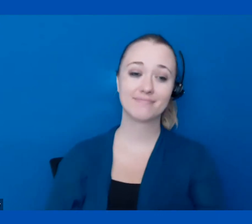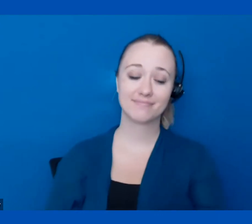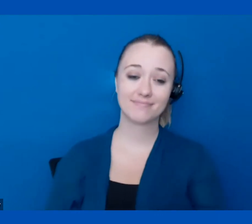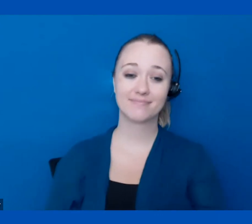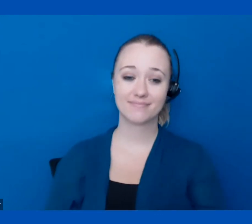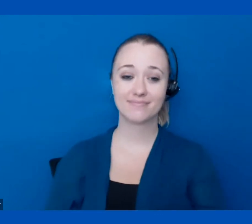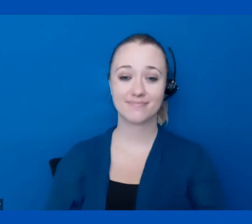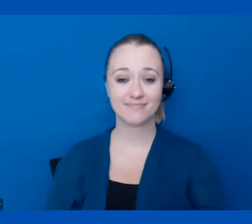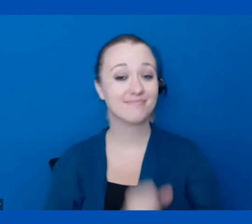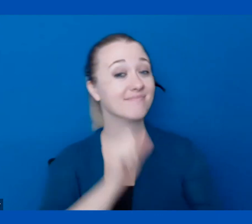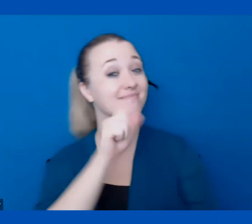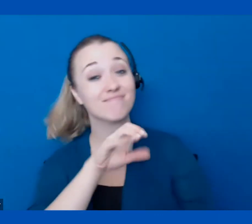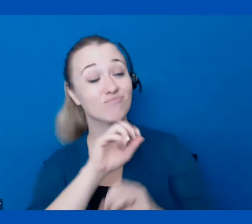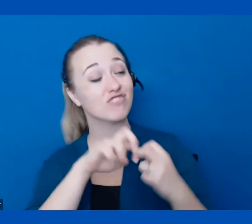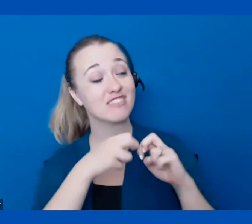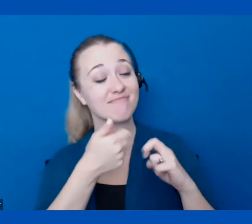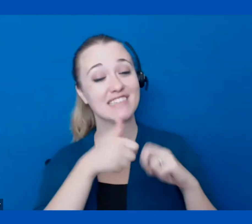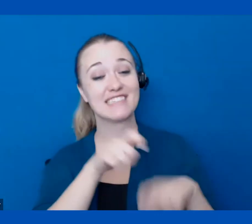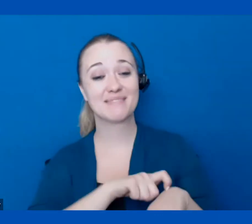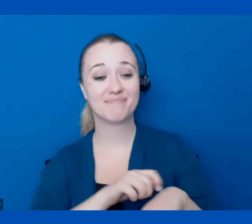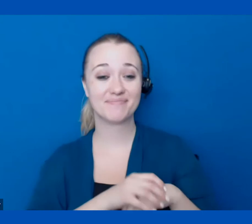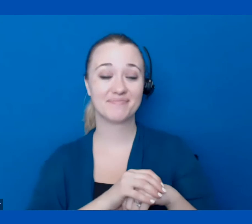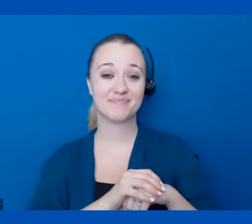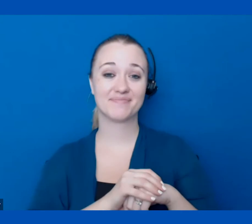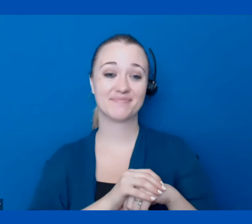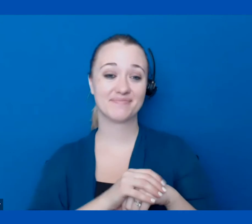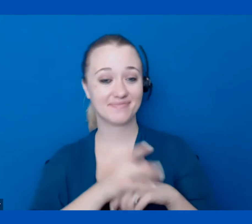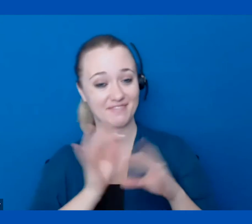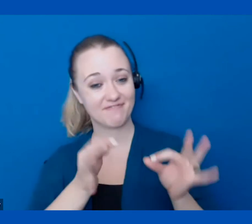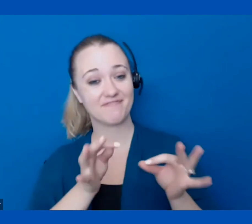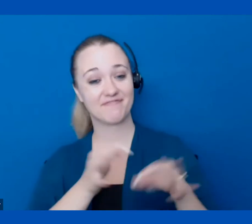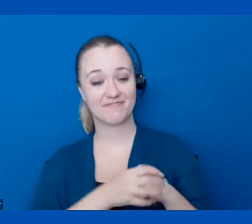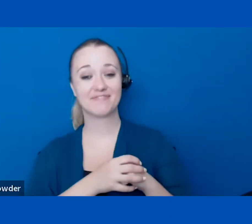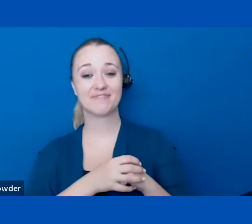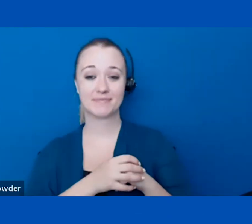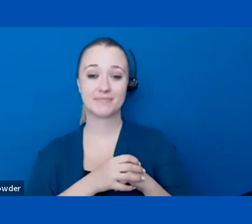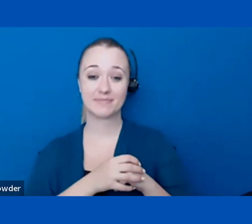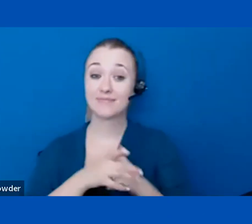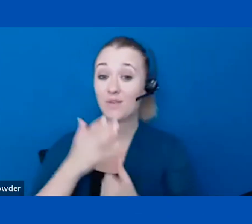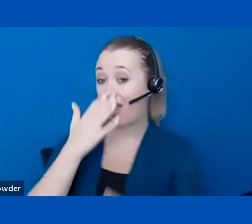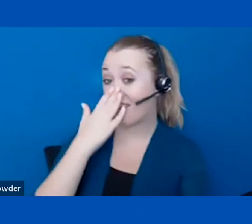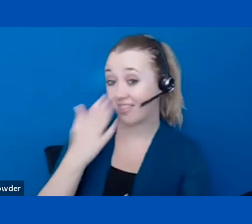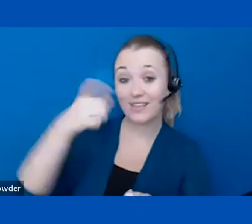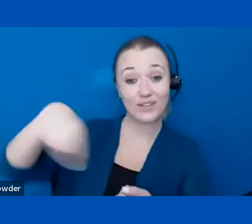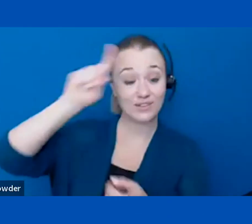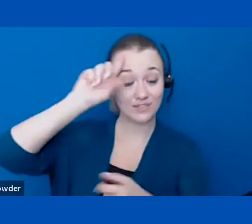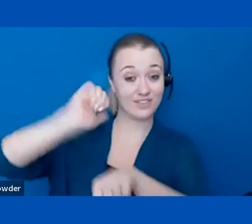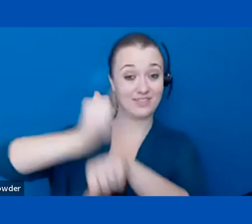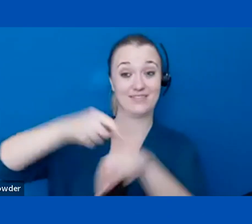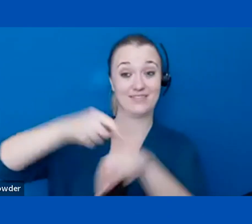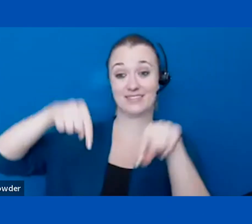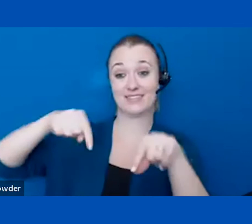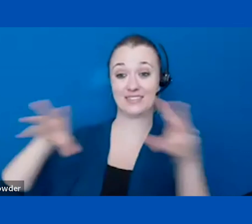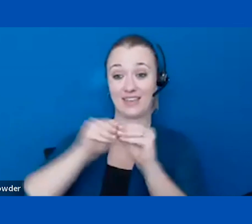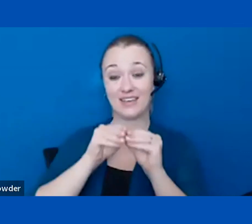Yeah, no problem. Anytime. Yeah, definitely. Thank all of you for putting this together and all the great questions